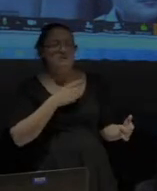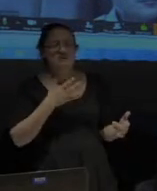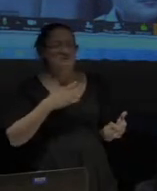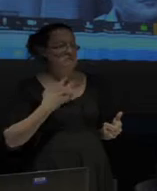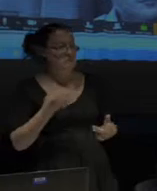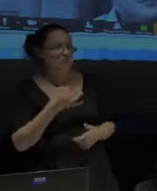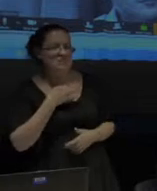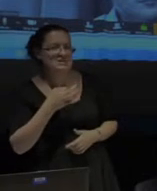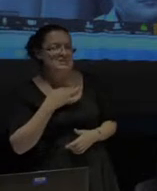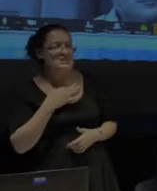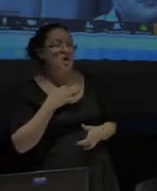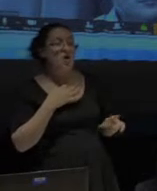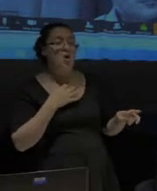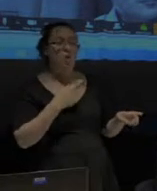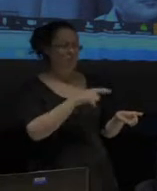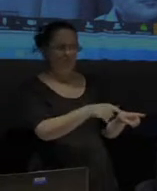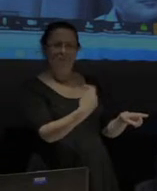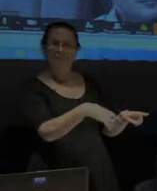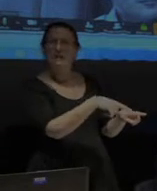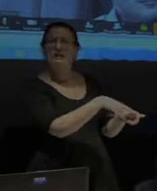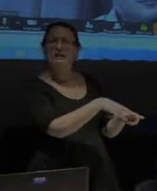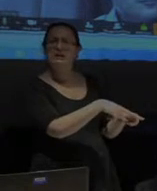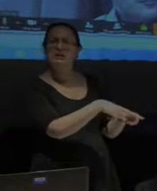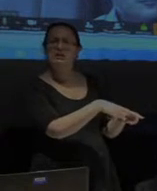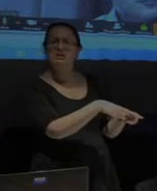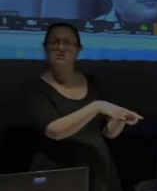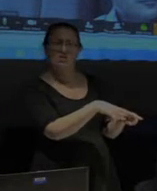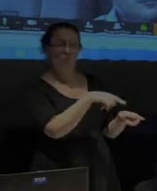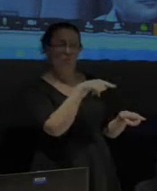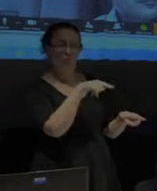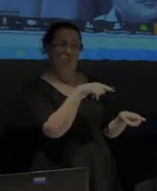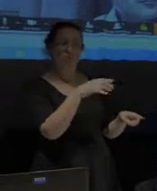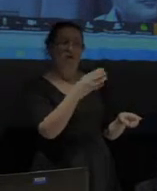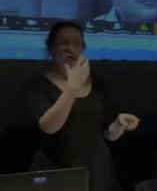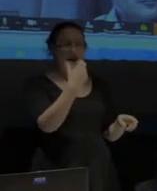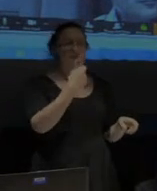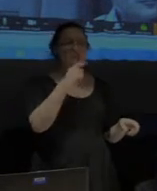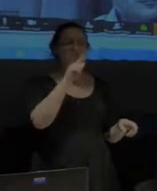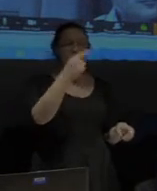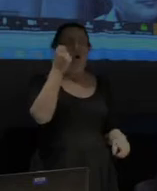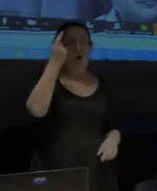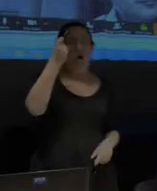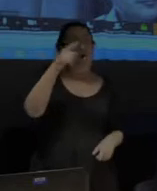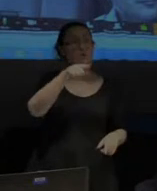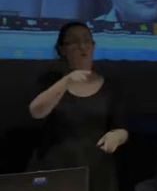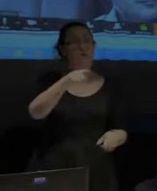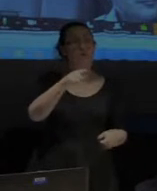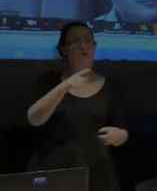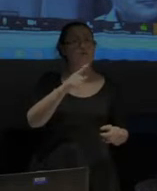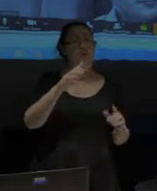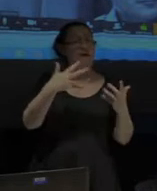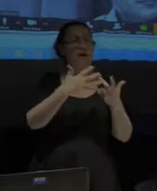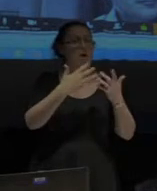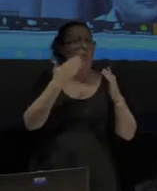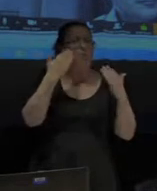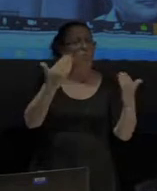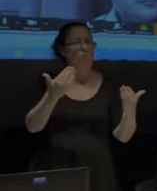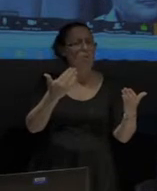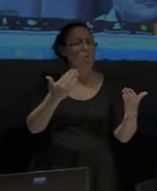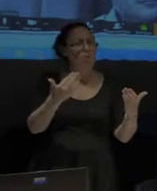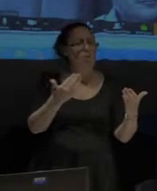work through from, there's people who just get this and want to do it, so they're easy. I don't worry about them for that. I might need to think about them with something